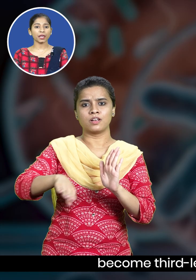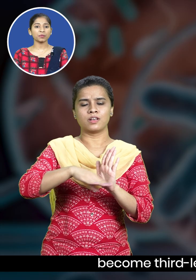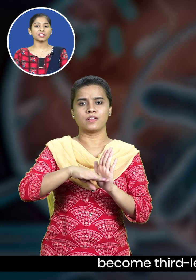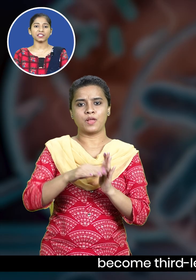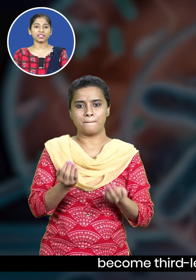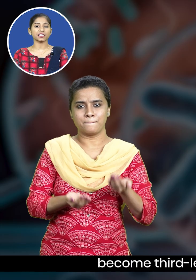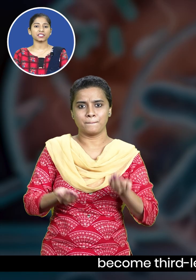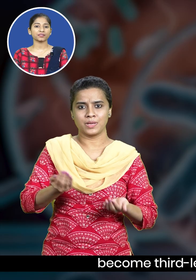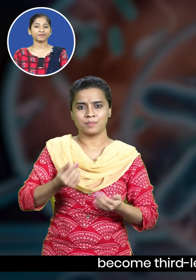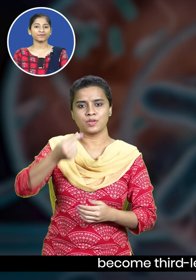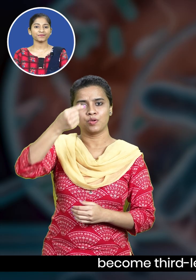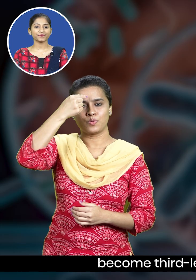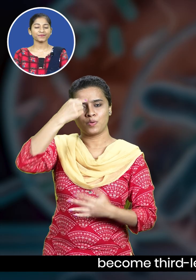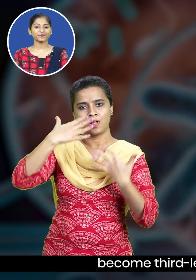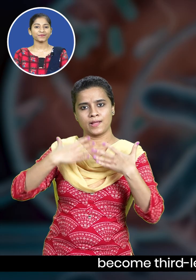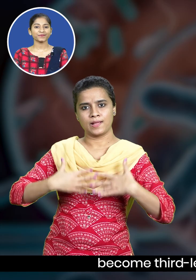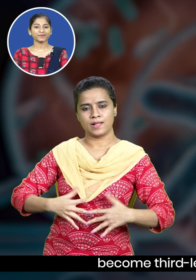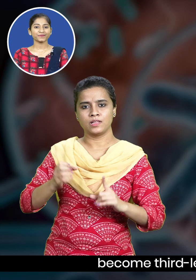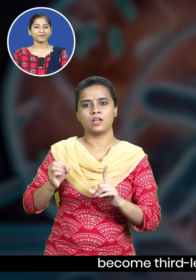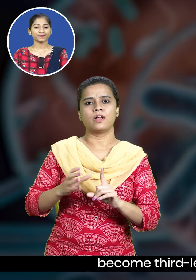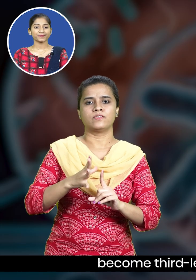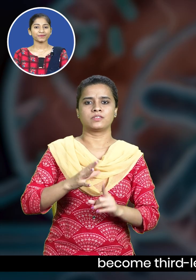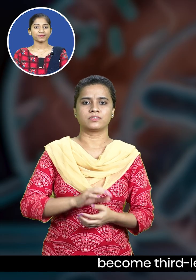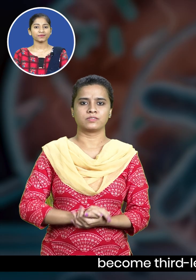the baby's disease.